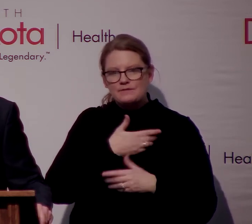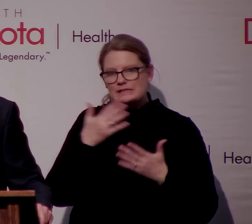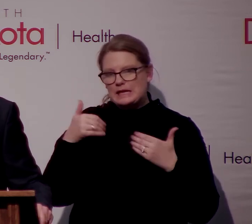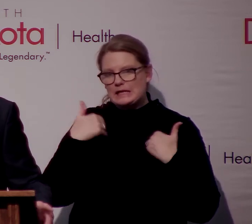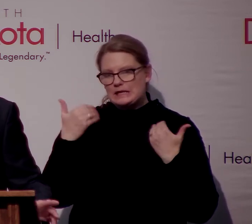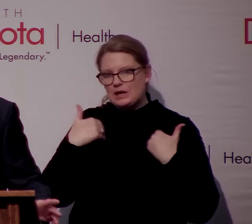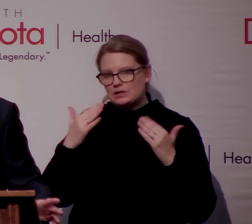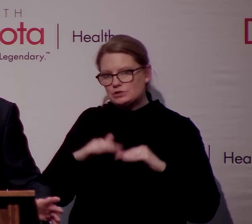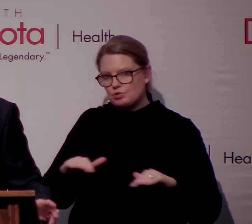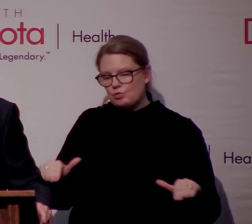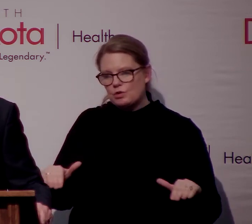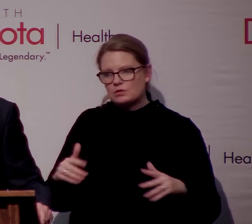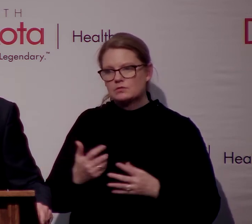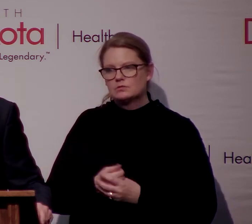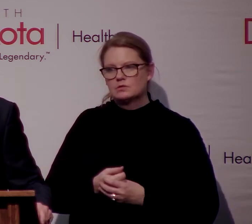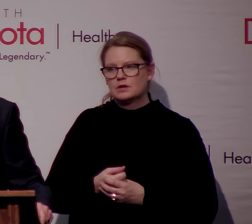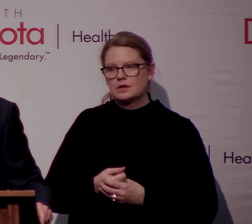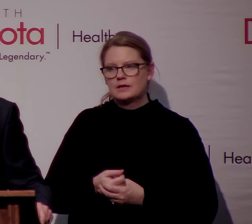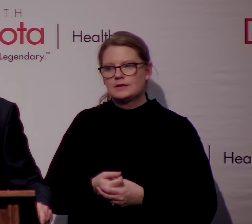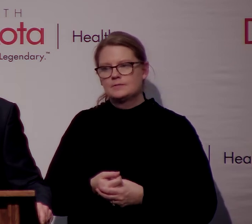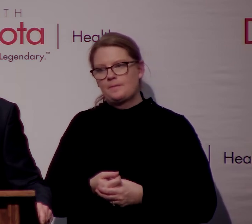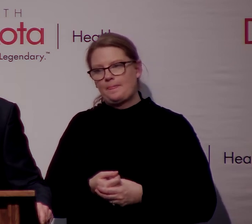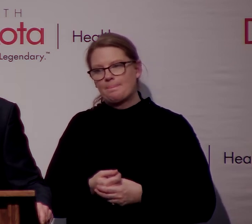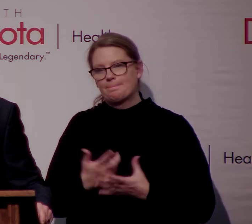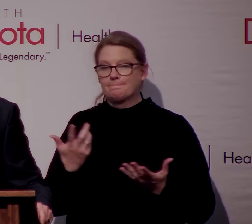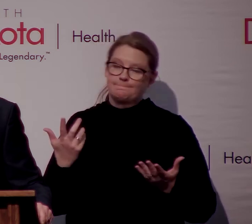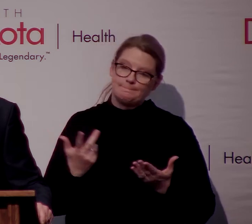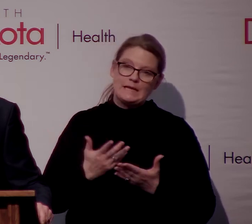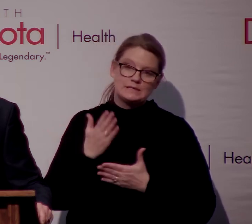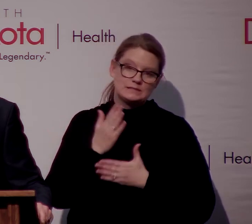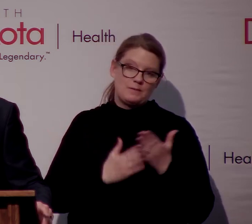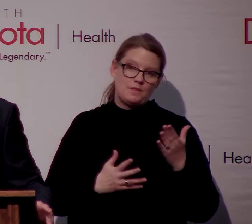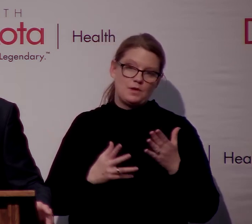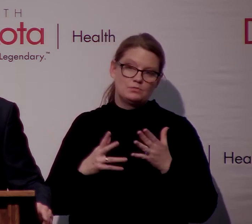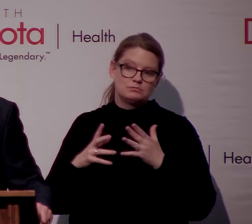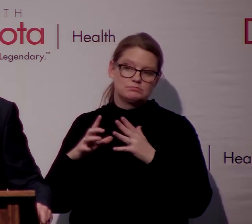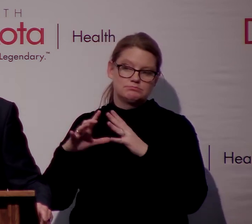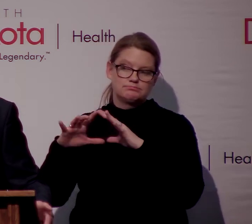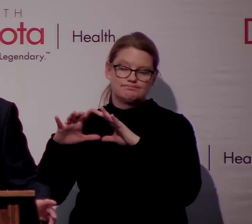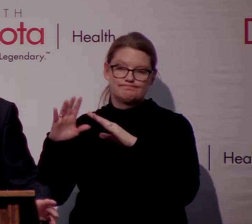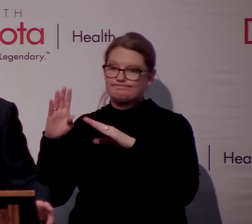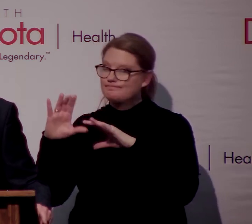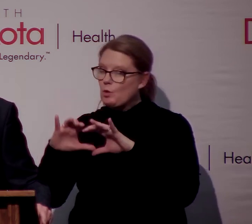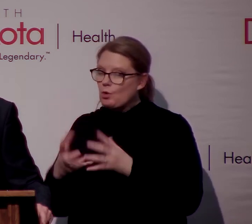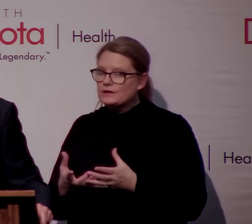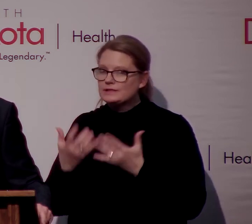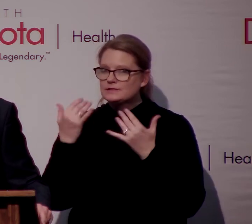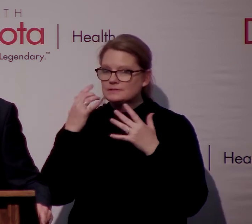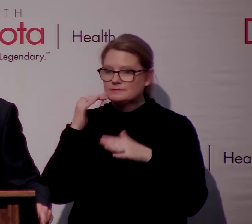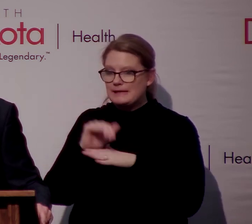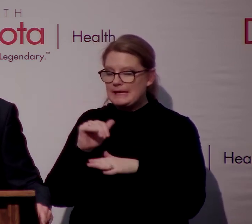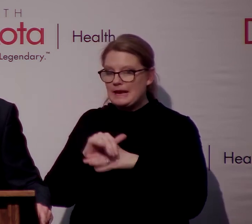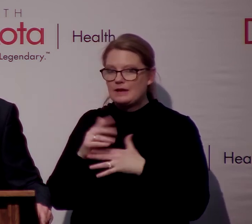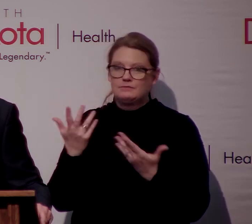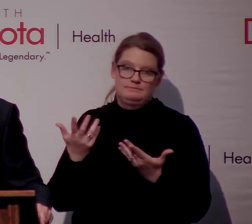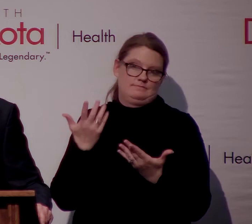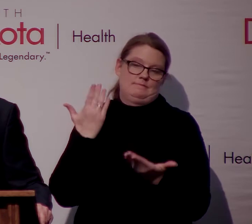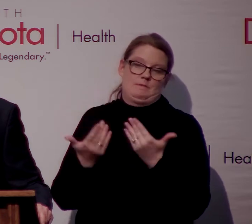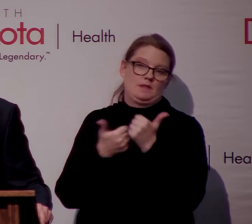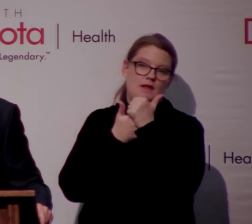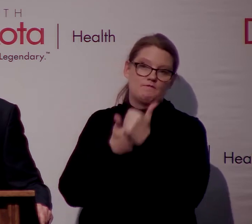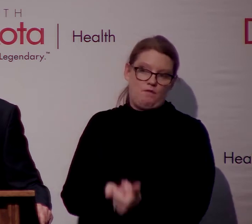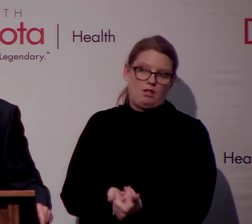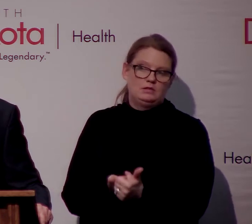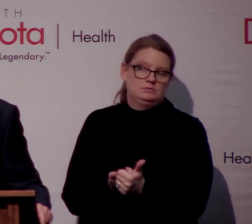children, and so some of those organizations tonight may make a decision that they're going to follow the guidance. If the